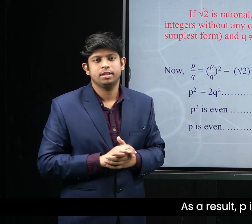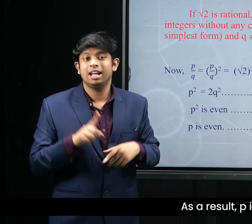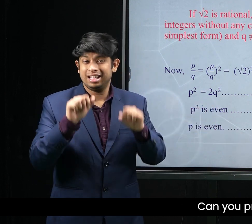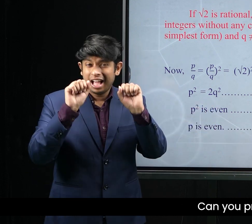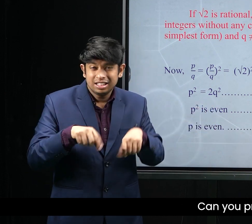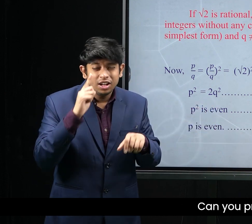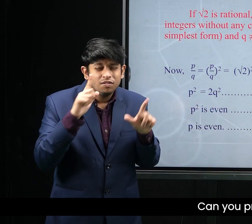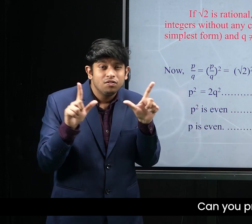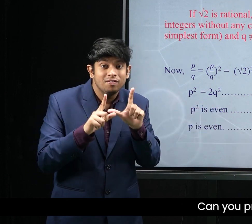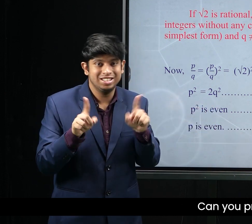Can you prove this?